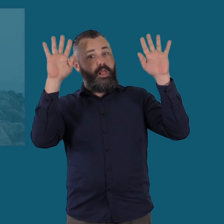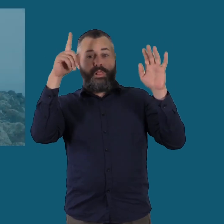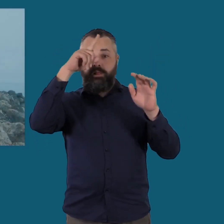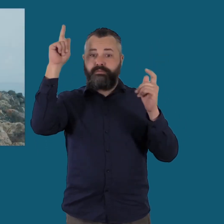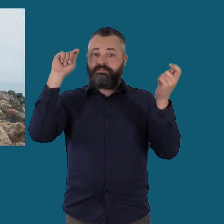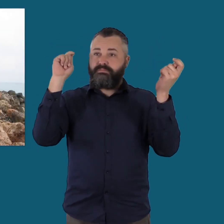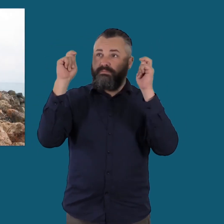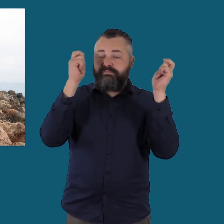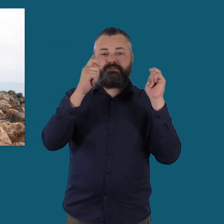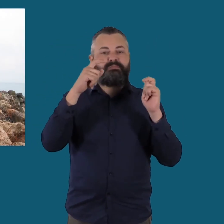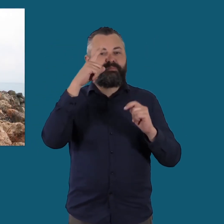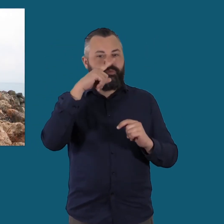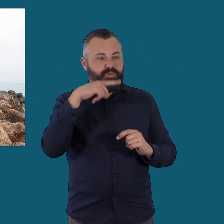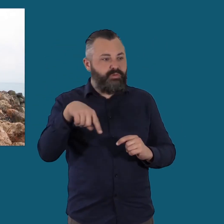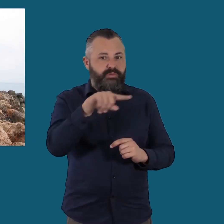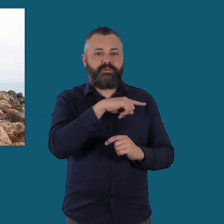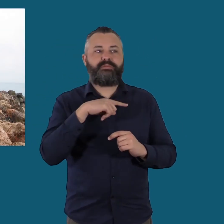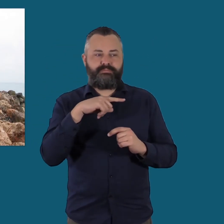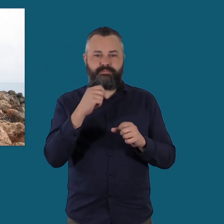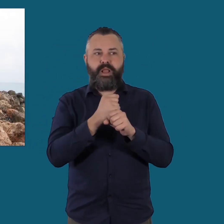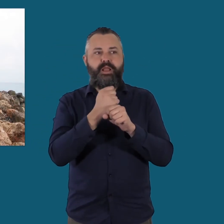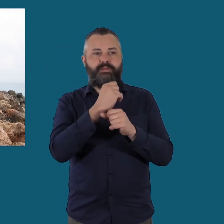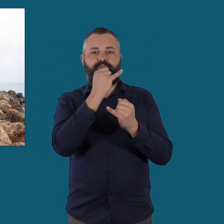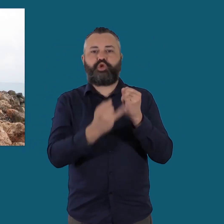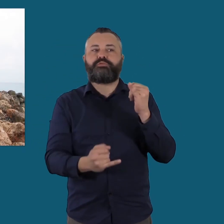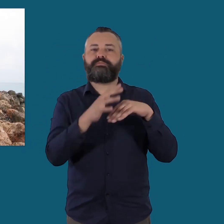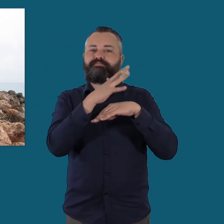Climate, weather and land use all have impact on the frequency and sizes of landslides.